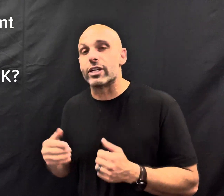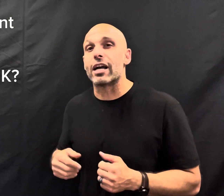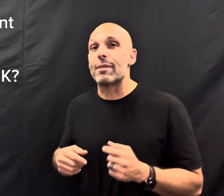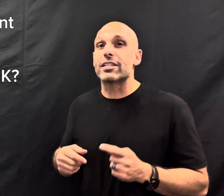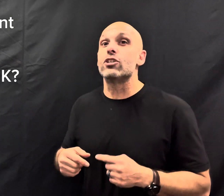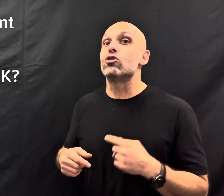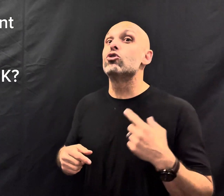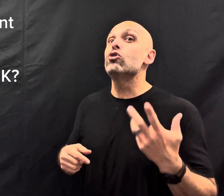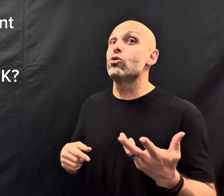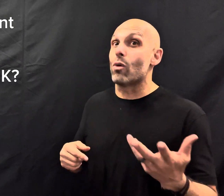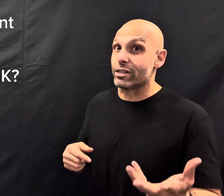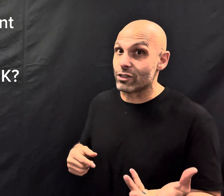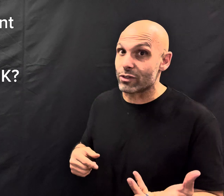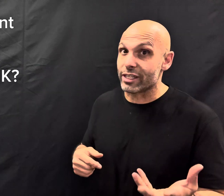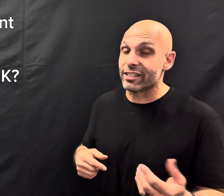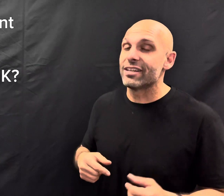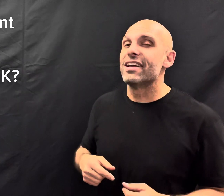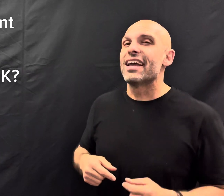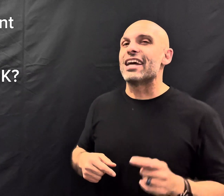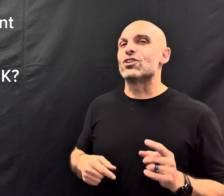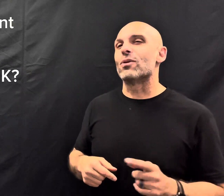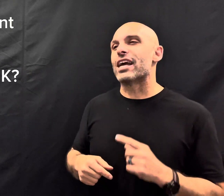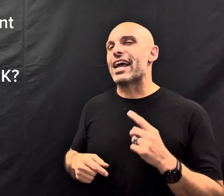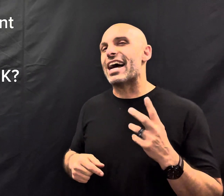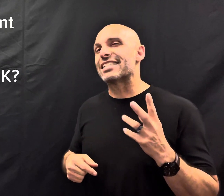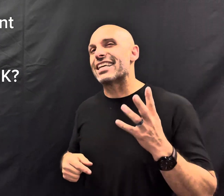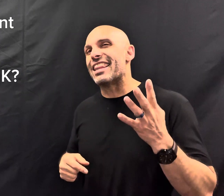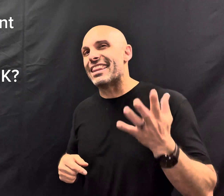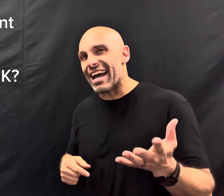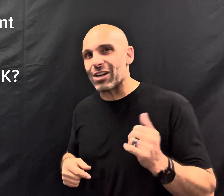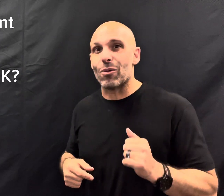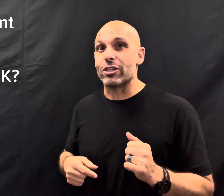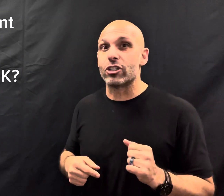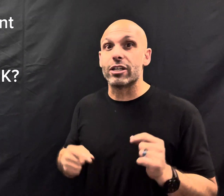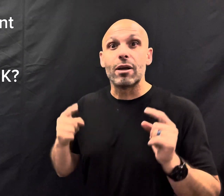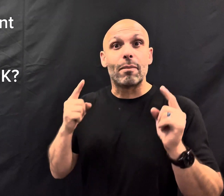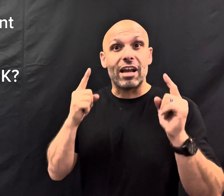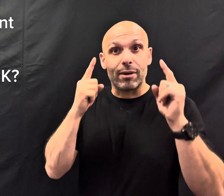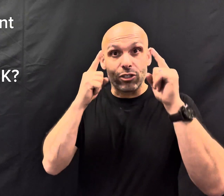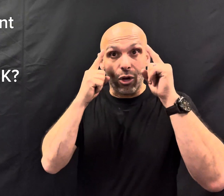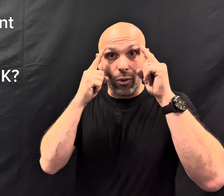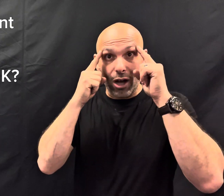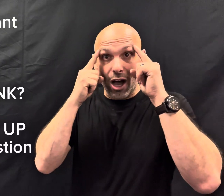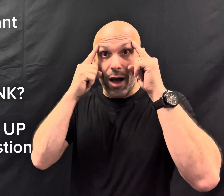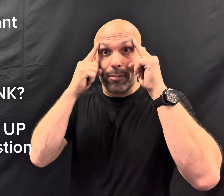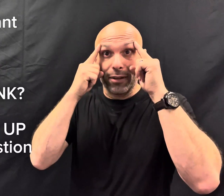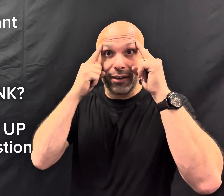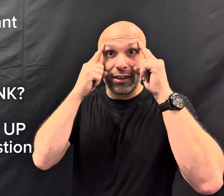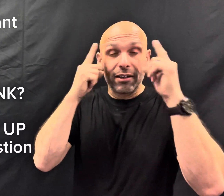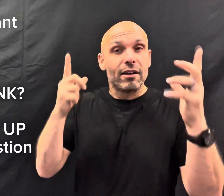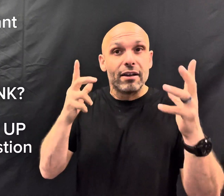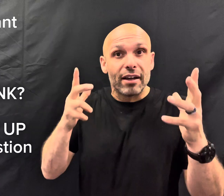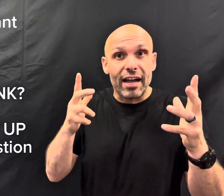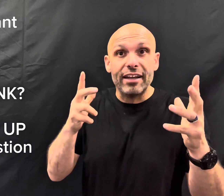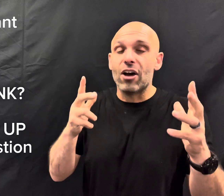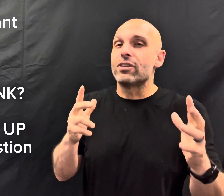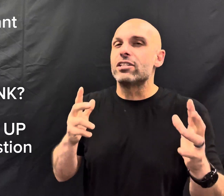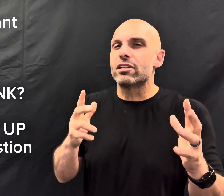I'm asking do you want to drink? And so when I ask that question, my eyebrows go up. I know, these are some of